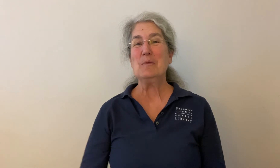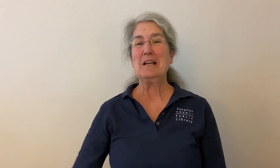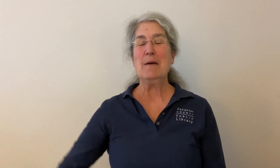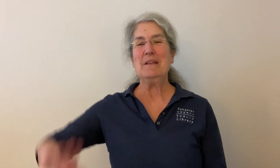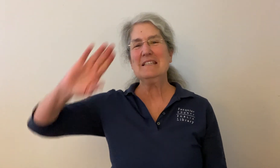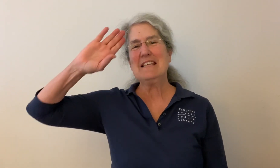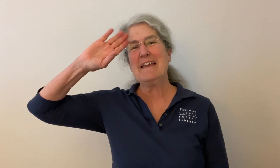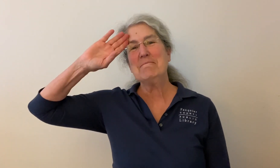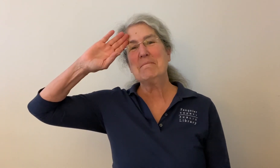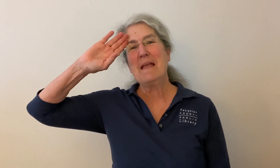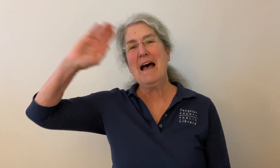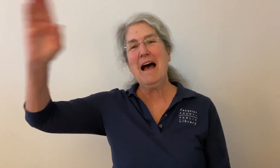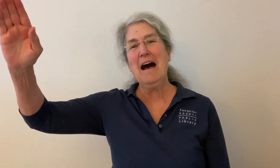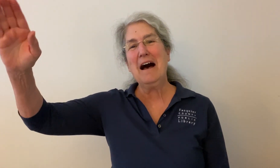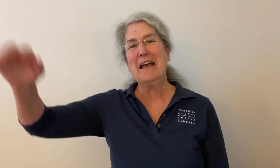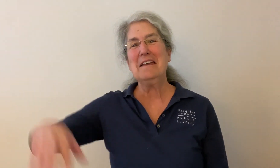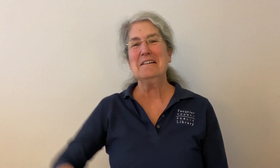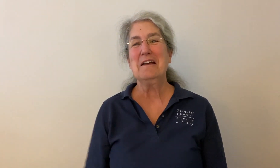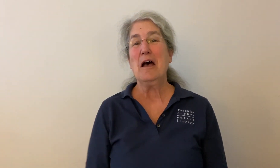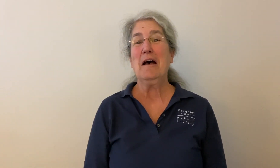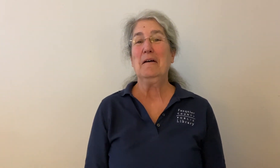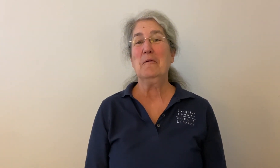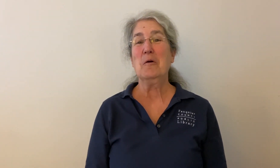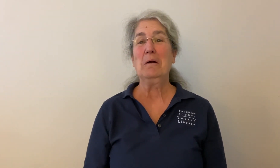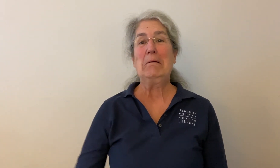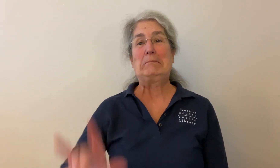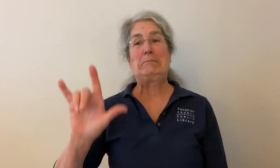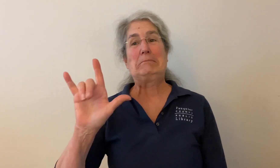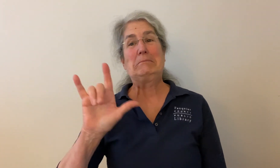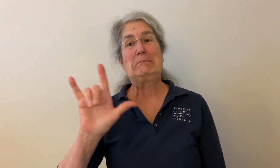to come in and say hi or